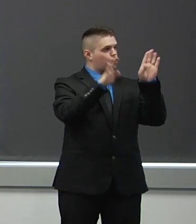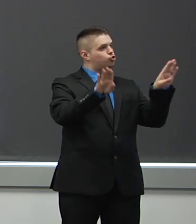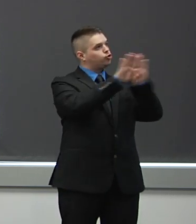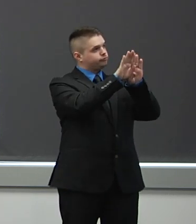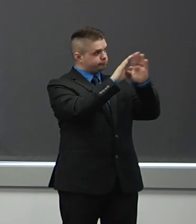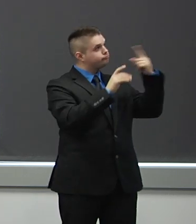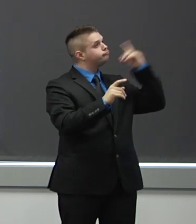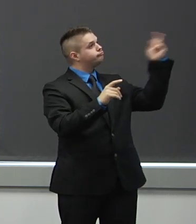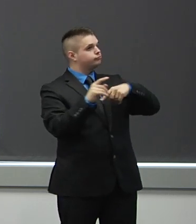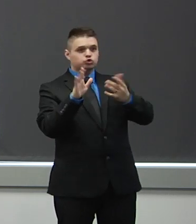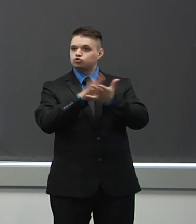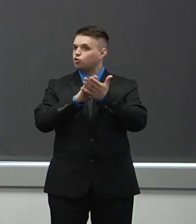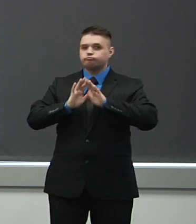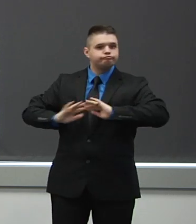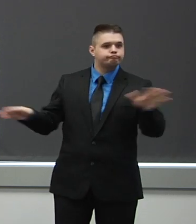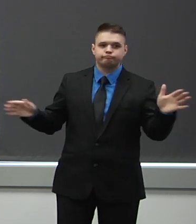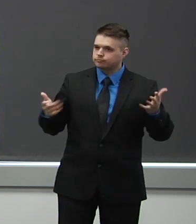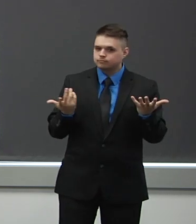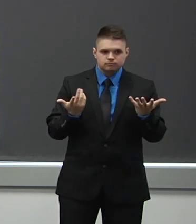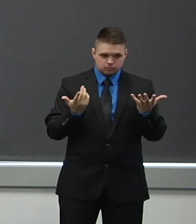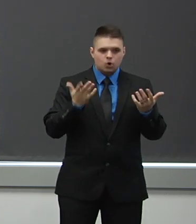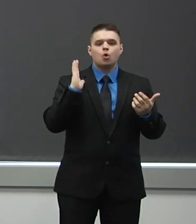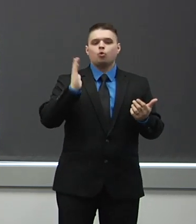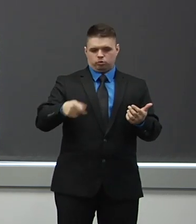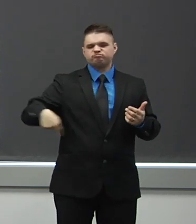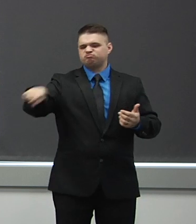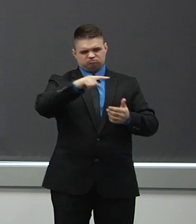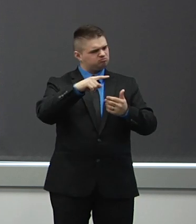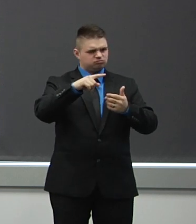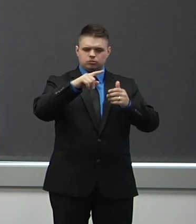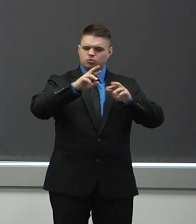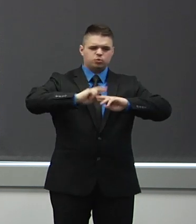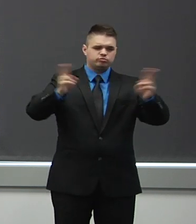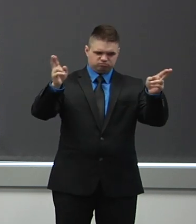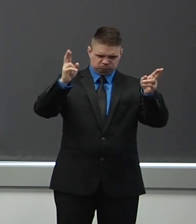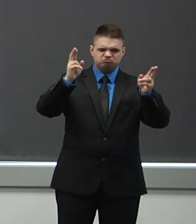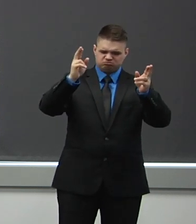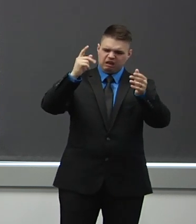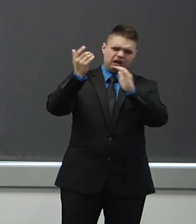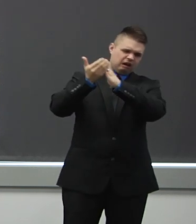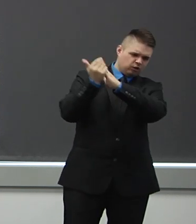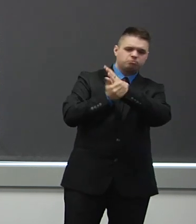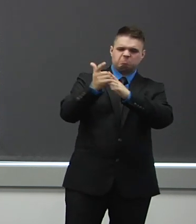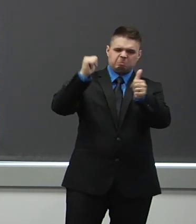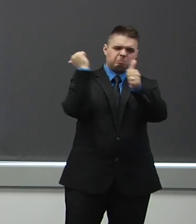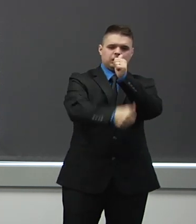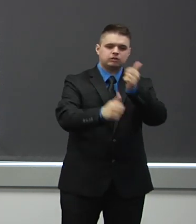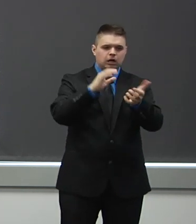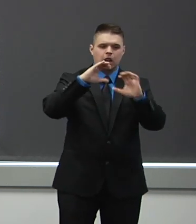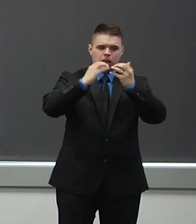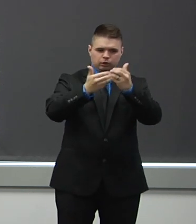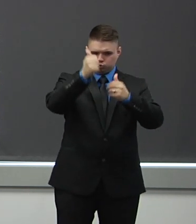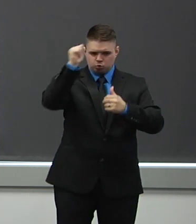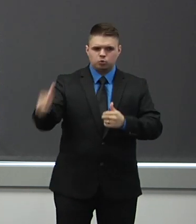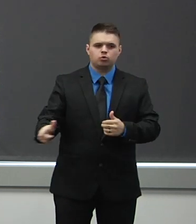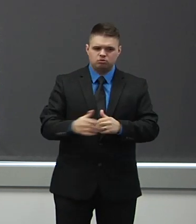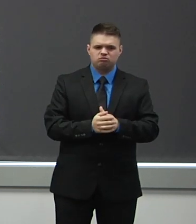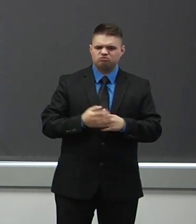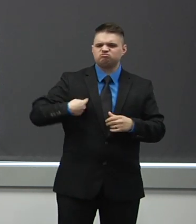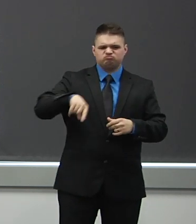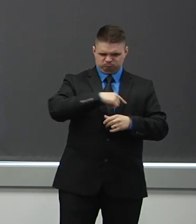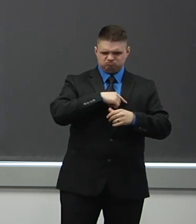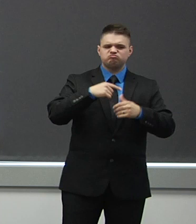closure will receive a passing grade for their courses. This allows us to maintain Oregon's